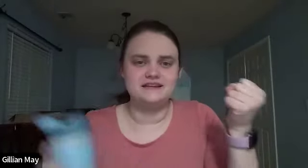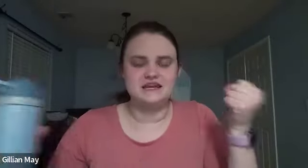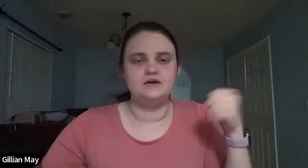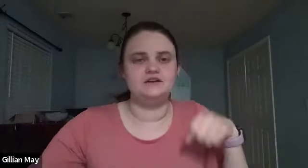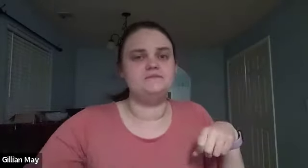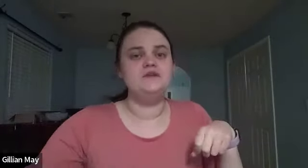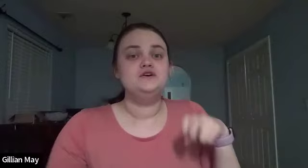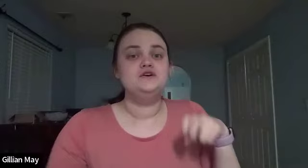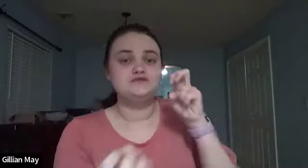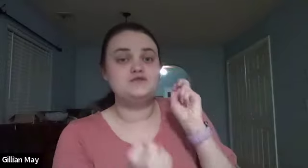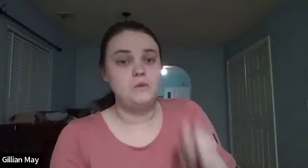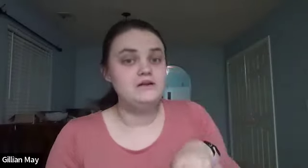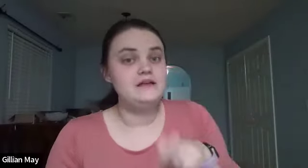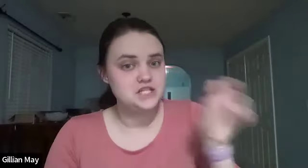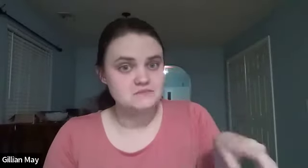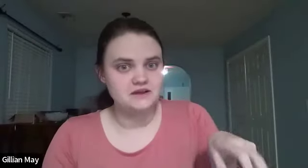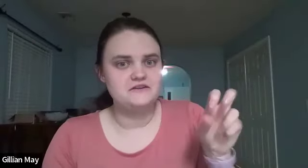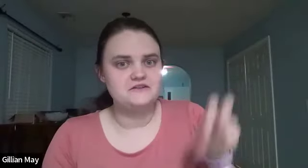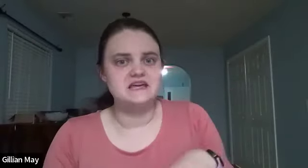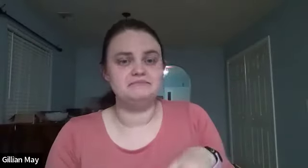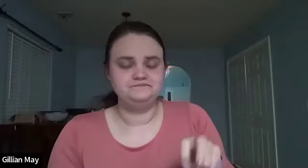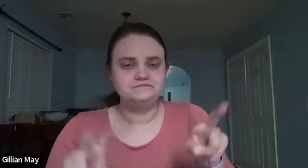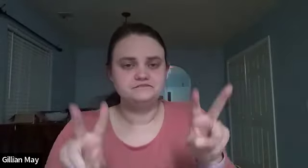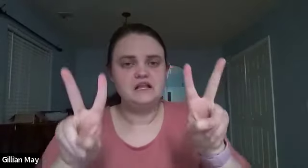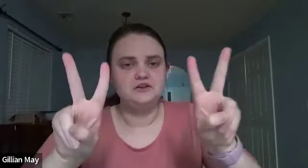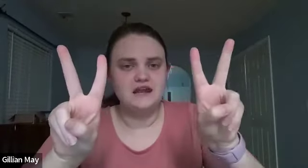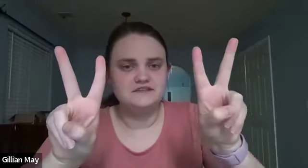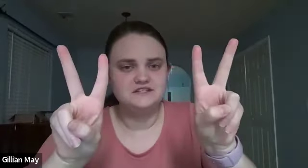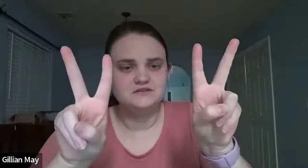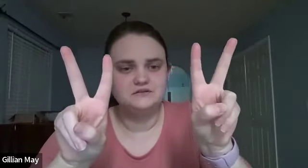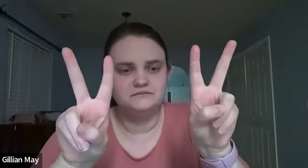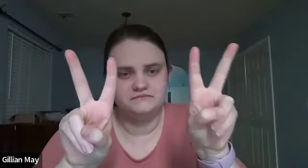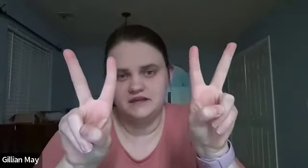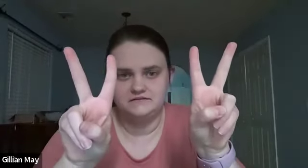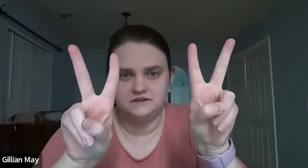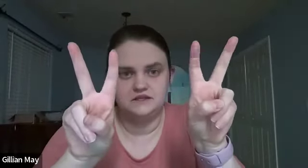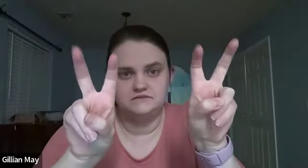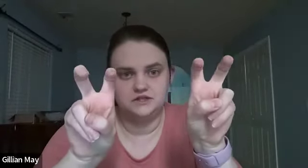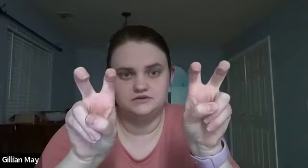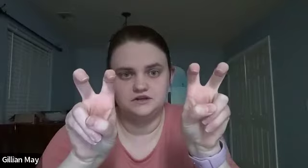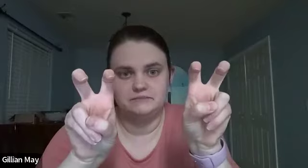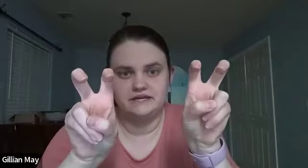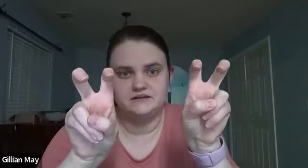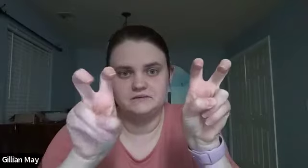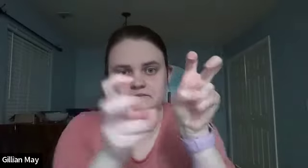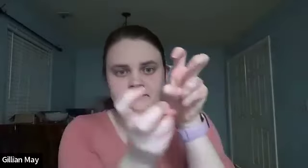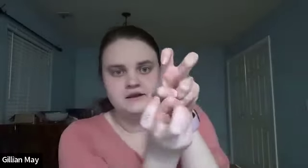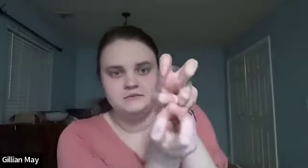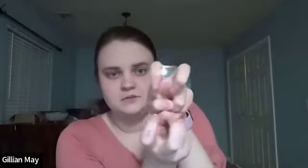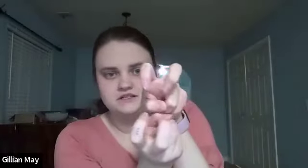said, I held it on. So squirrel and chipmunk, they're the same. You're gonna have these two little like twos. You're gonna bend them, put them on